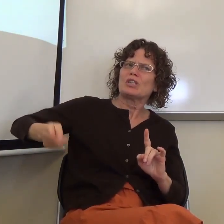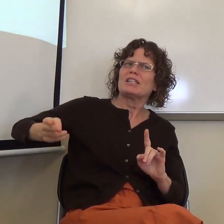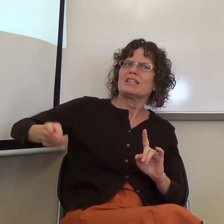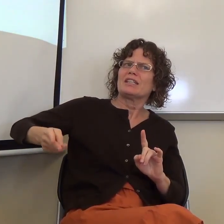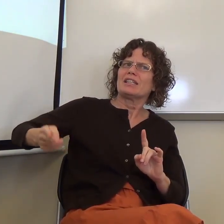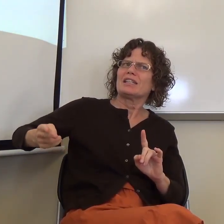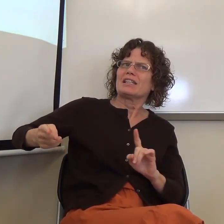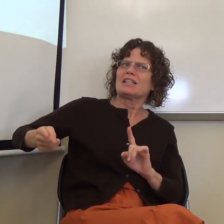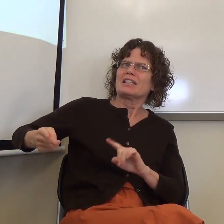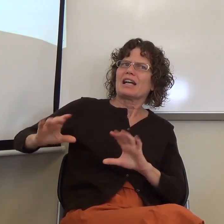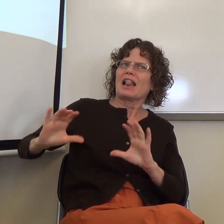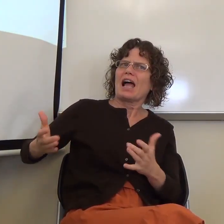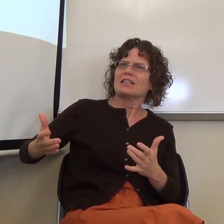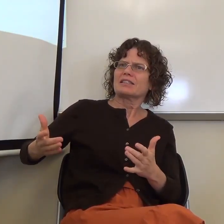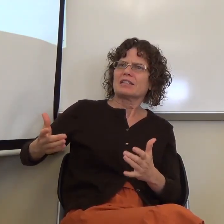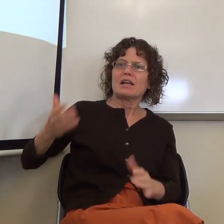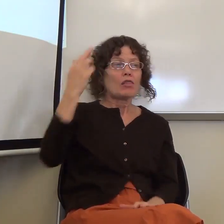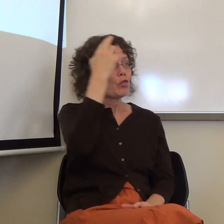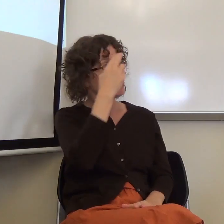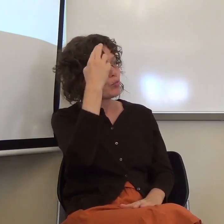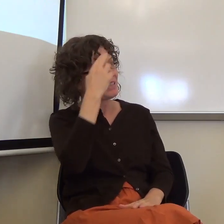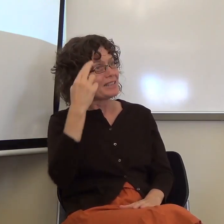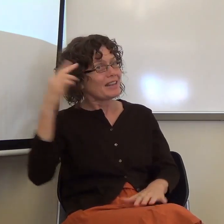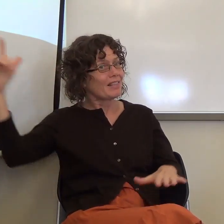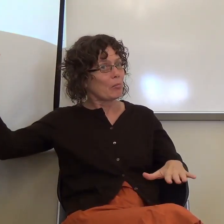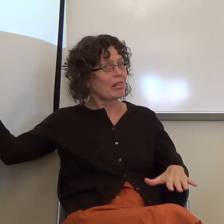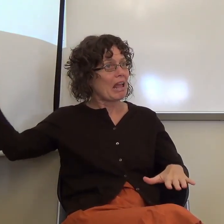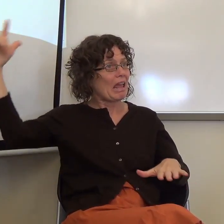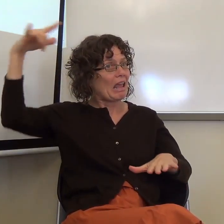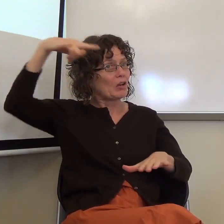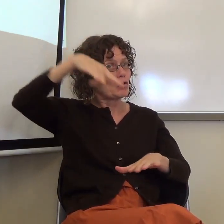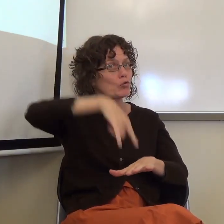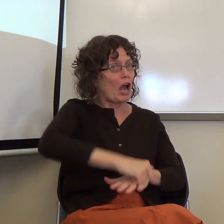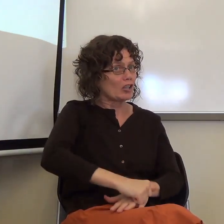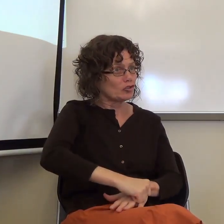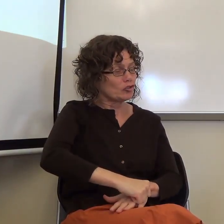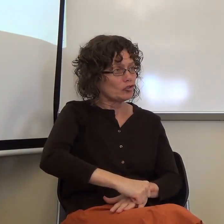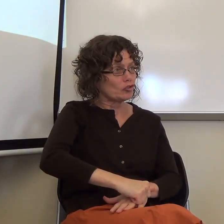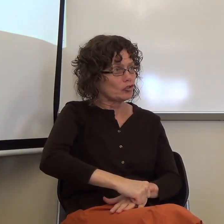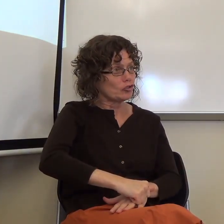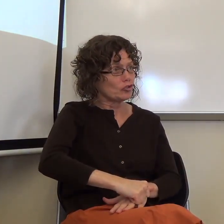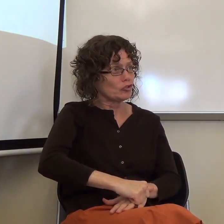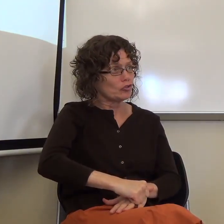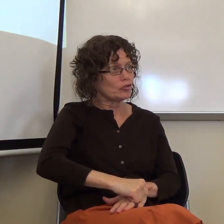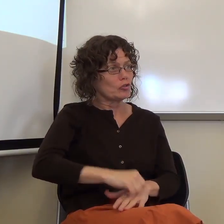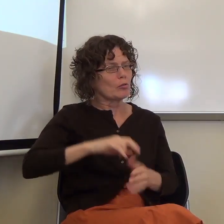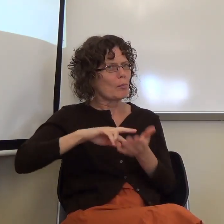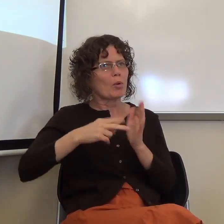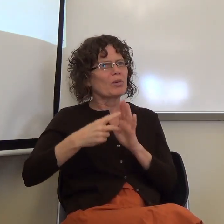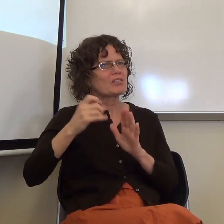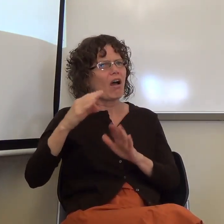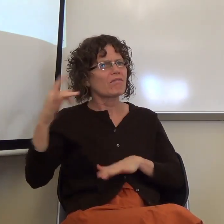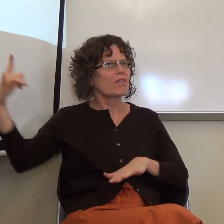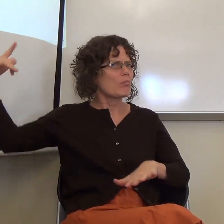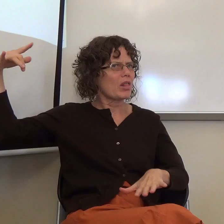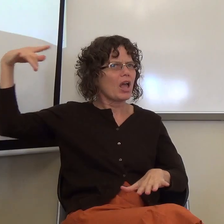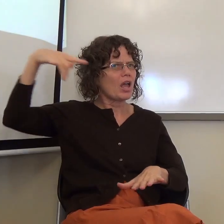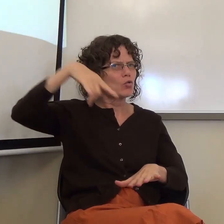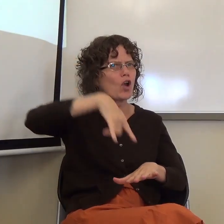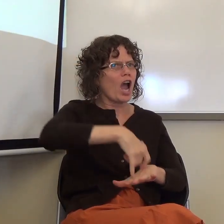was the reason the plane crashed? What? What would the purpose be of the plane crash? Okay, yeah, what really did